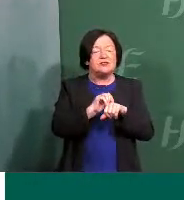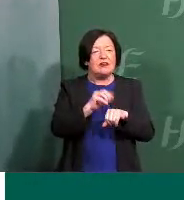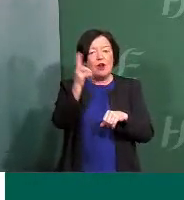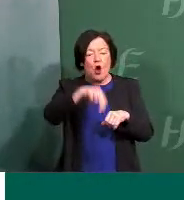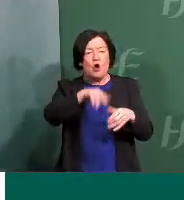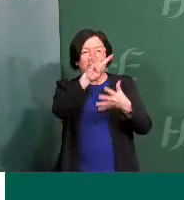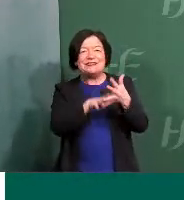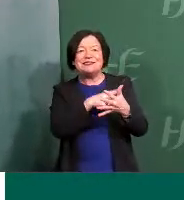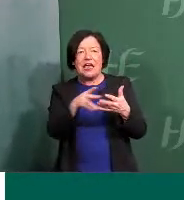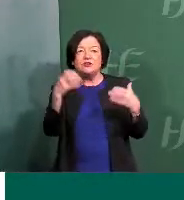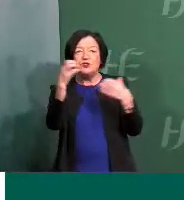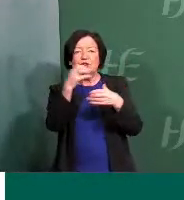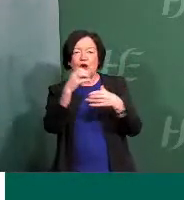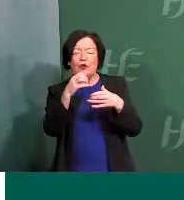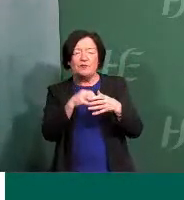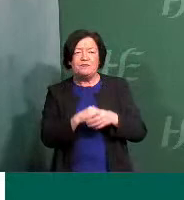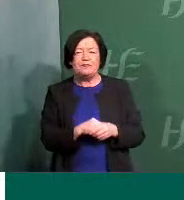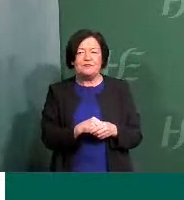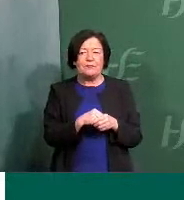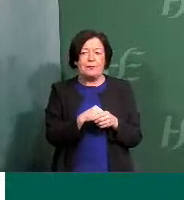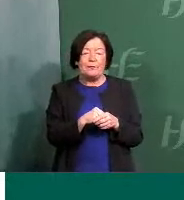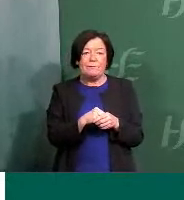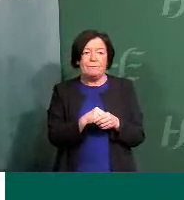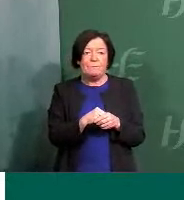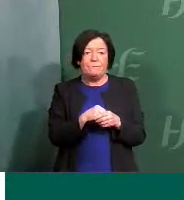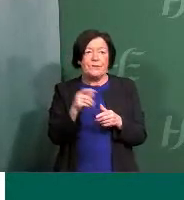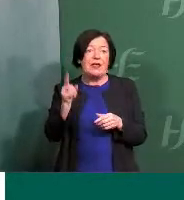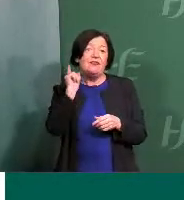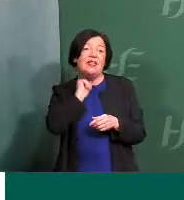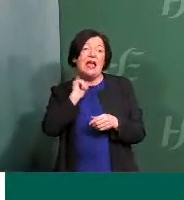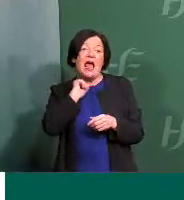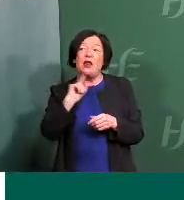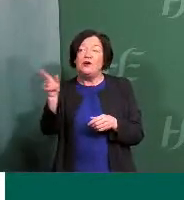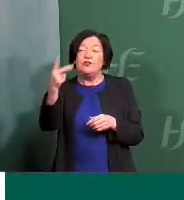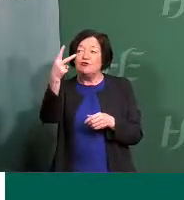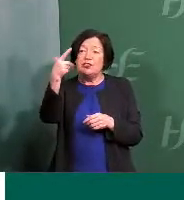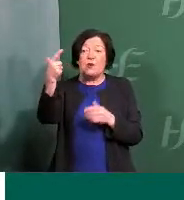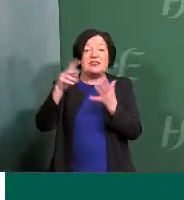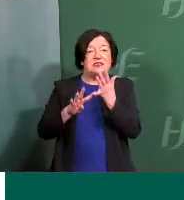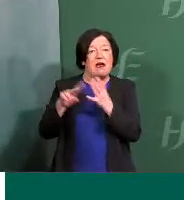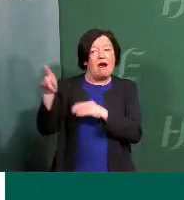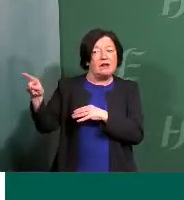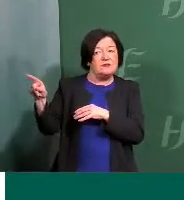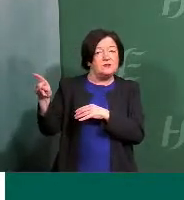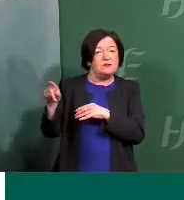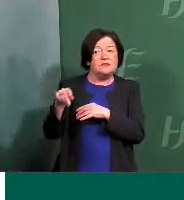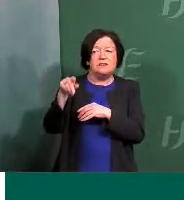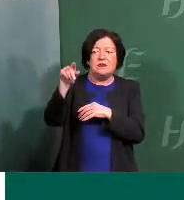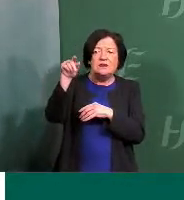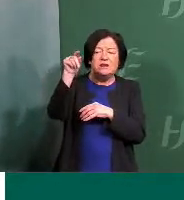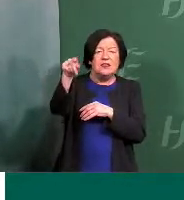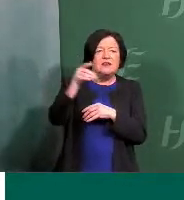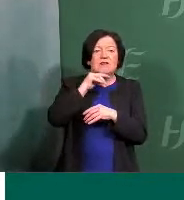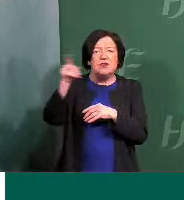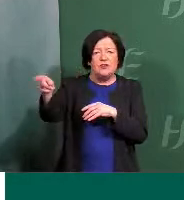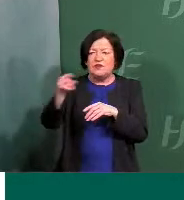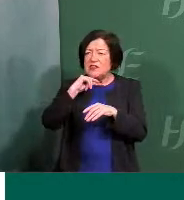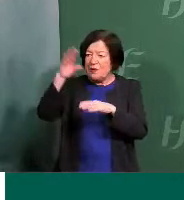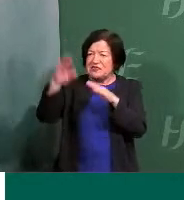care. 2020. The yellow is 339. It went down, went